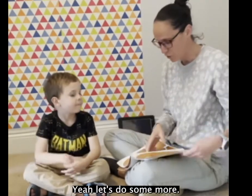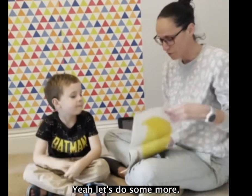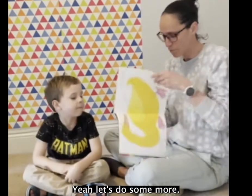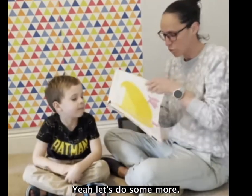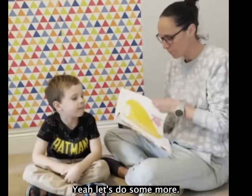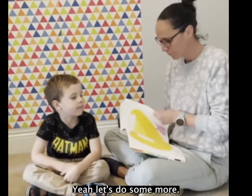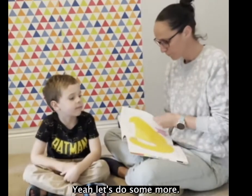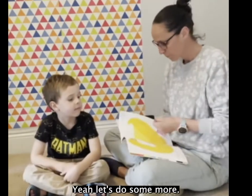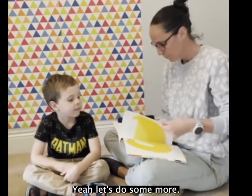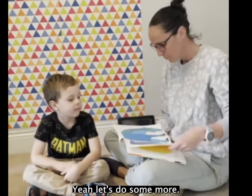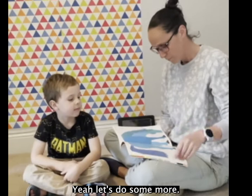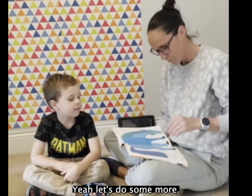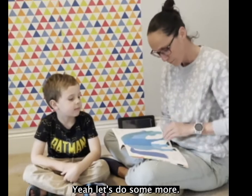some more.